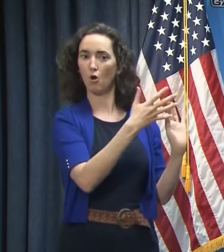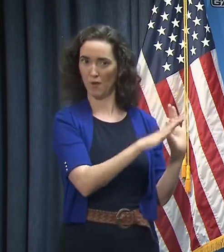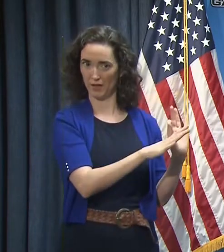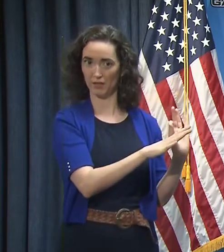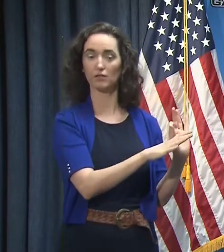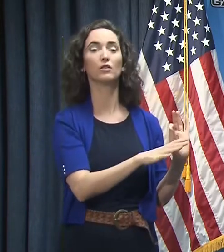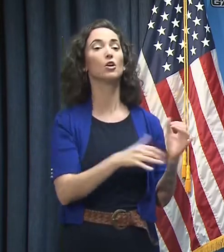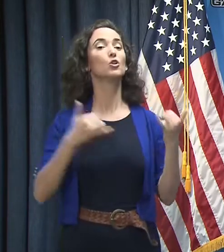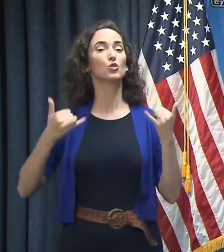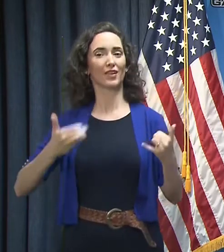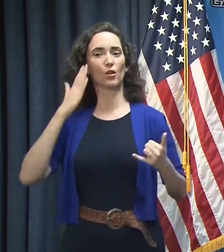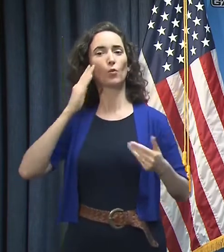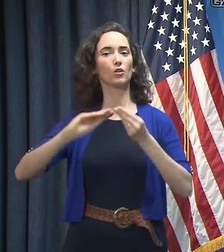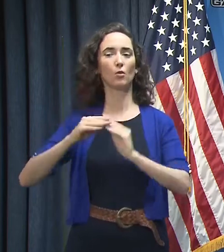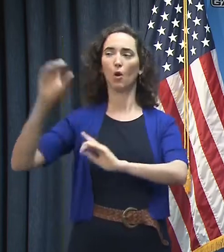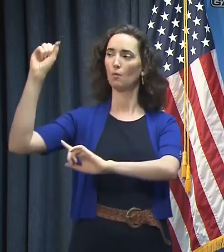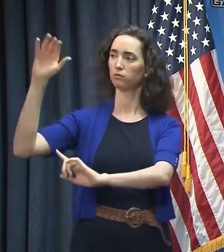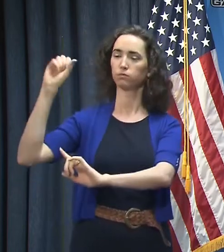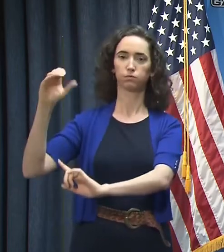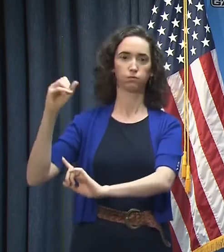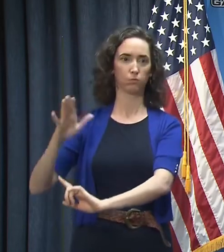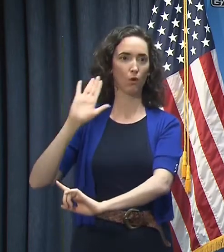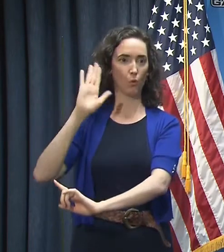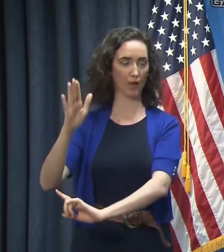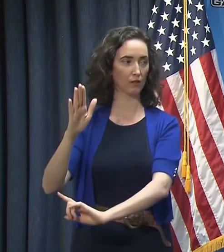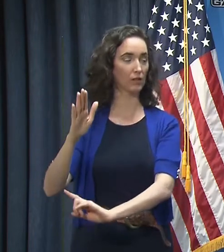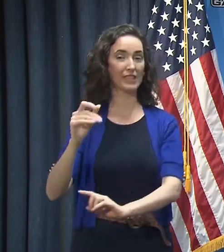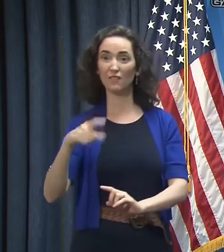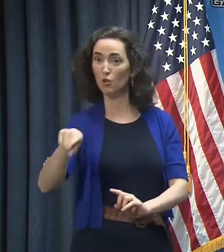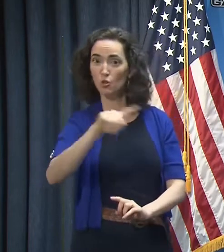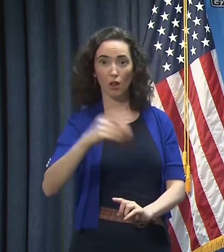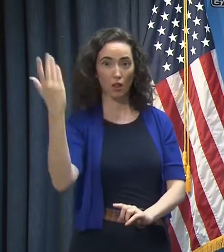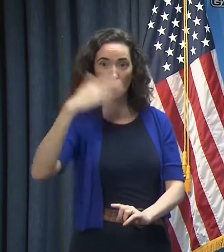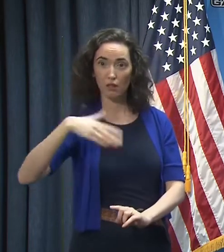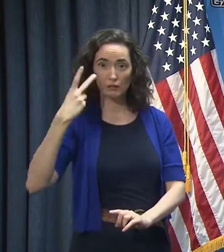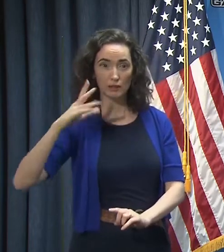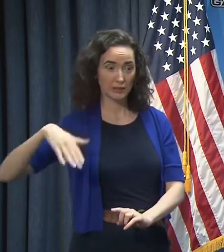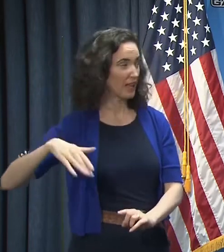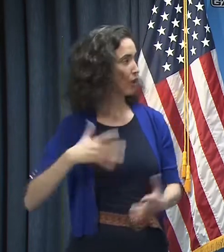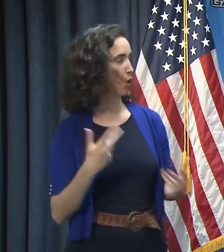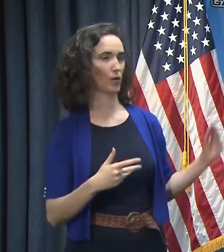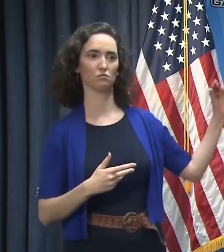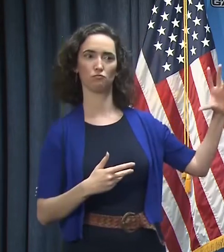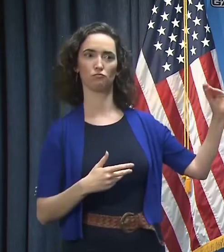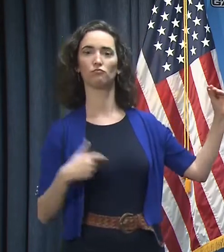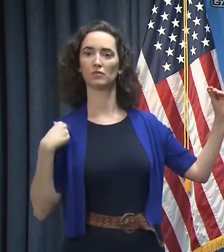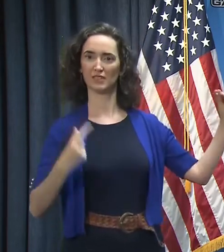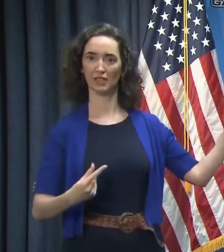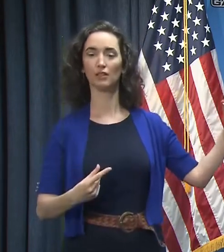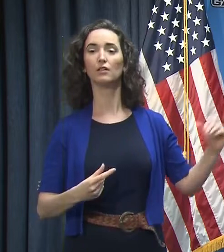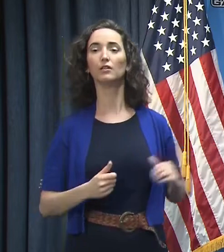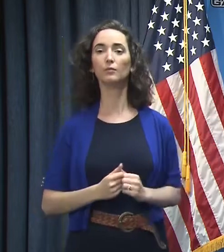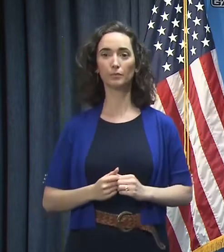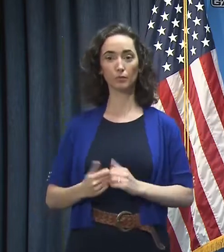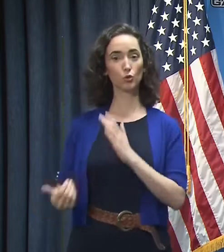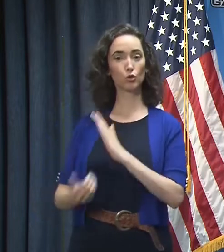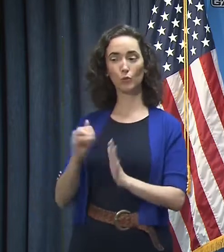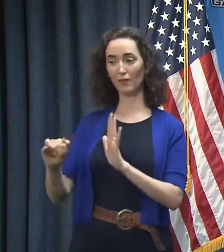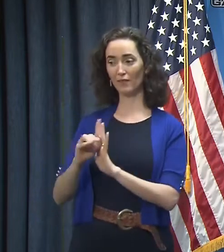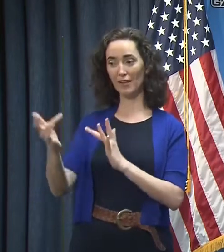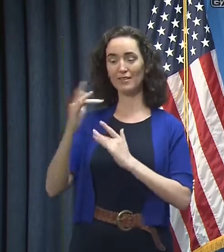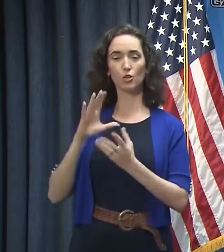report numbers today, if you haven't seen them, because I think they've been up already. 295 new